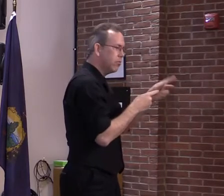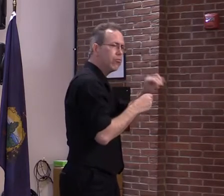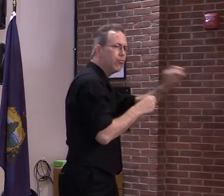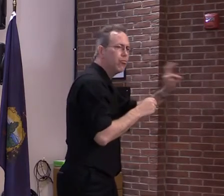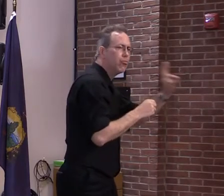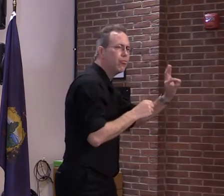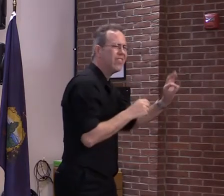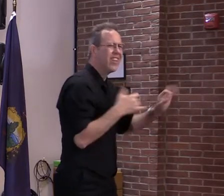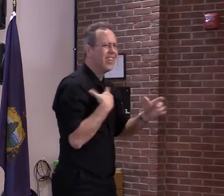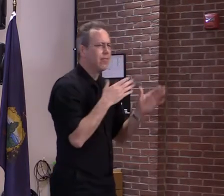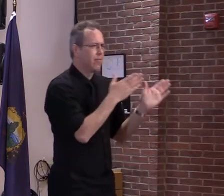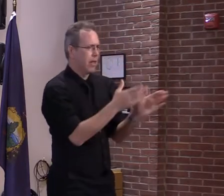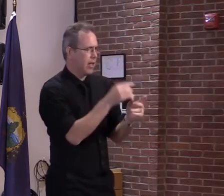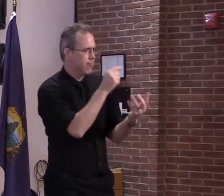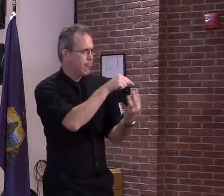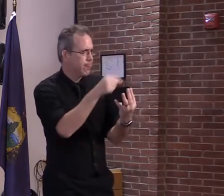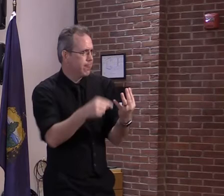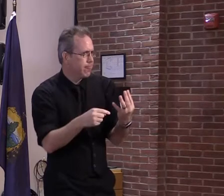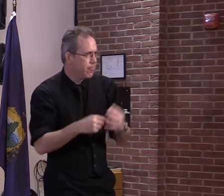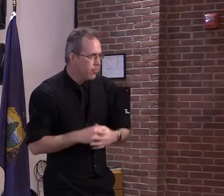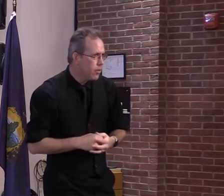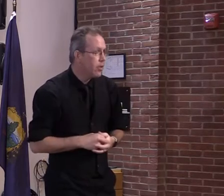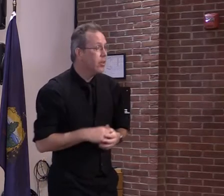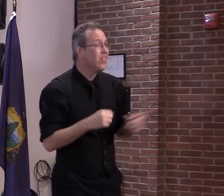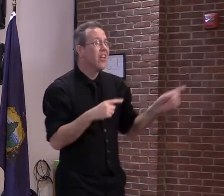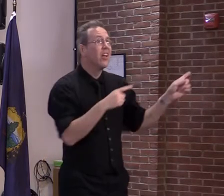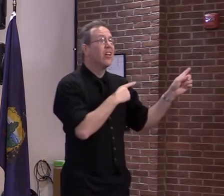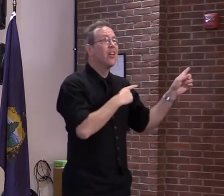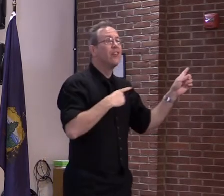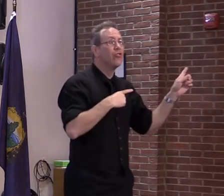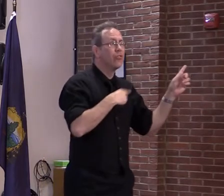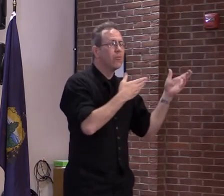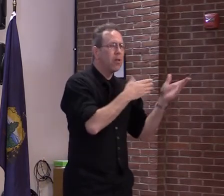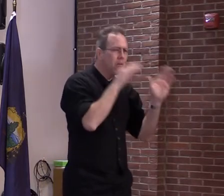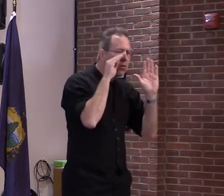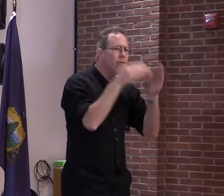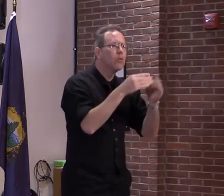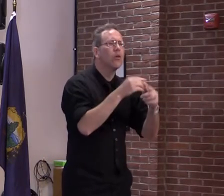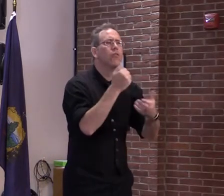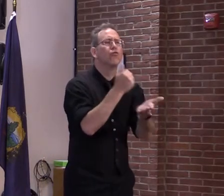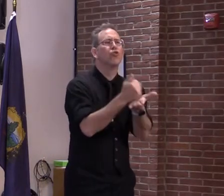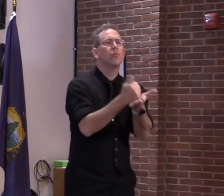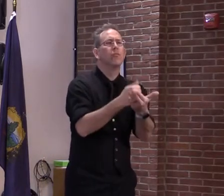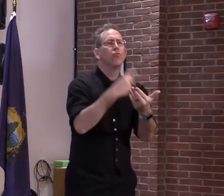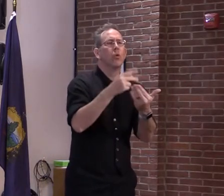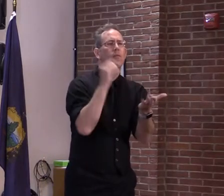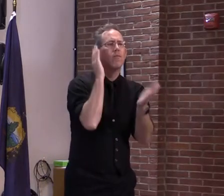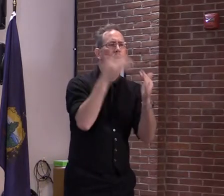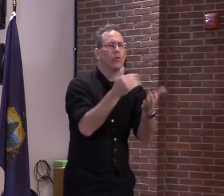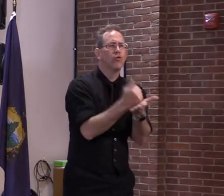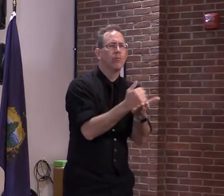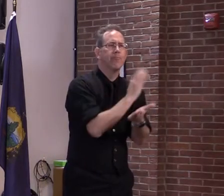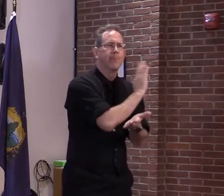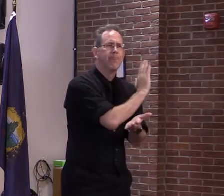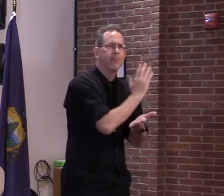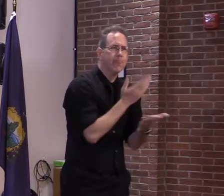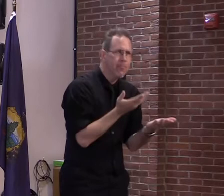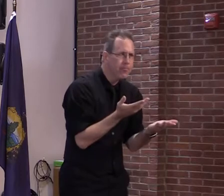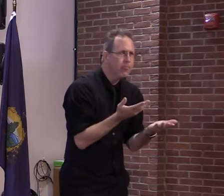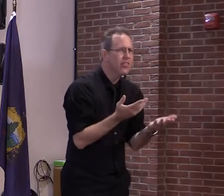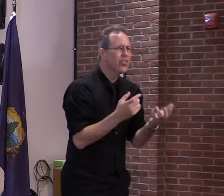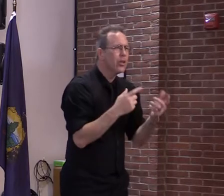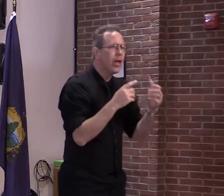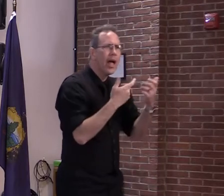The legislature's focus a little more on treatment and aspects of the treatment system that we